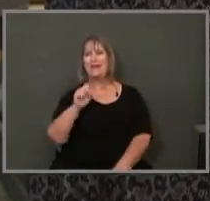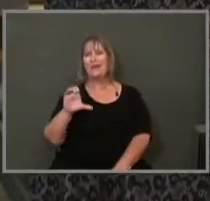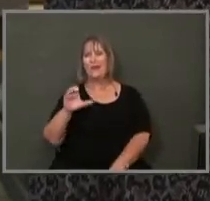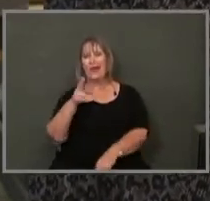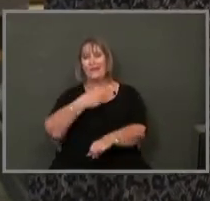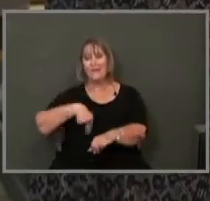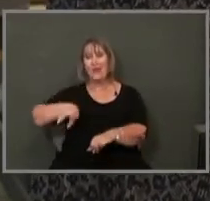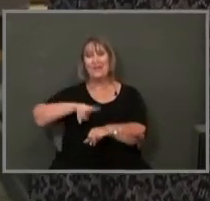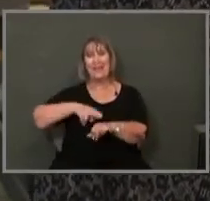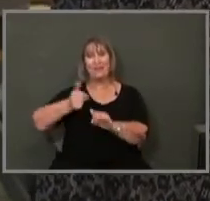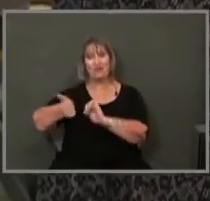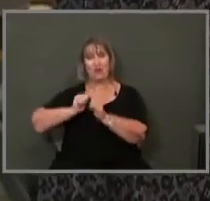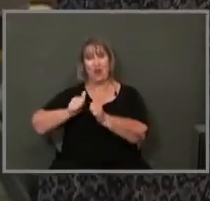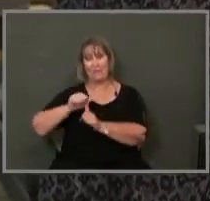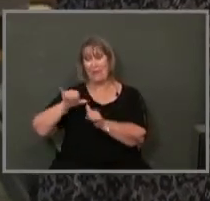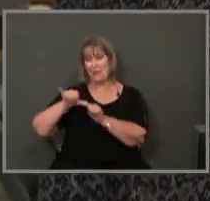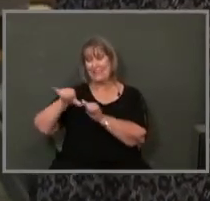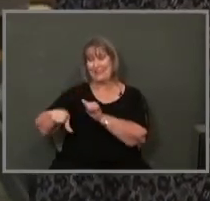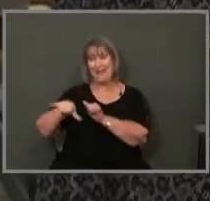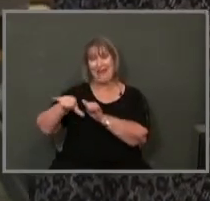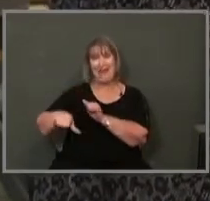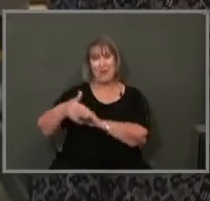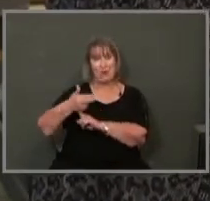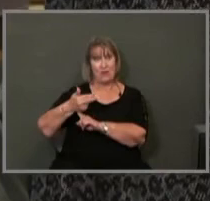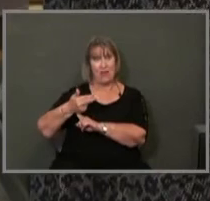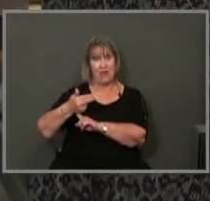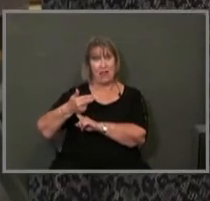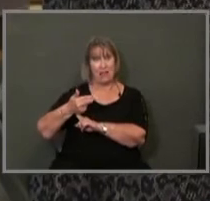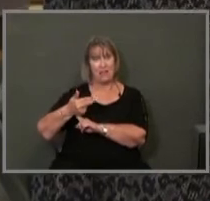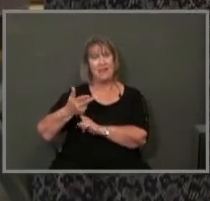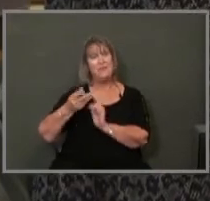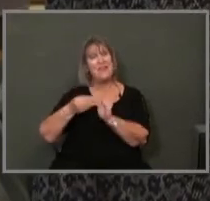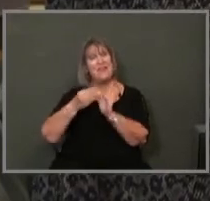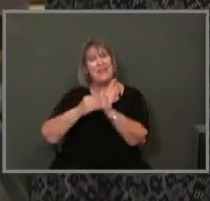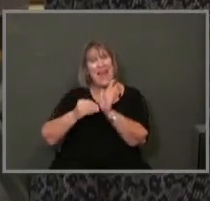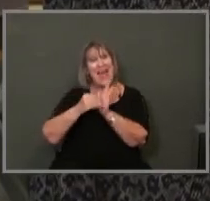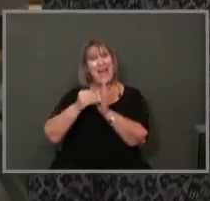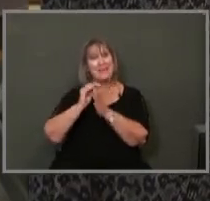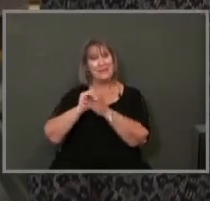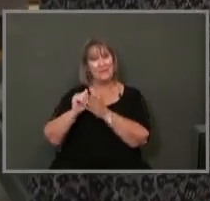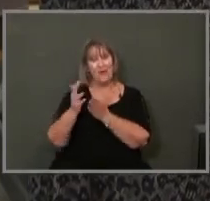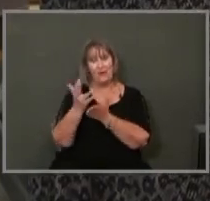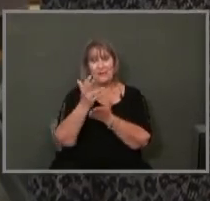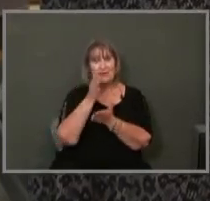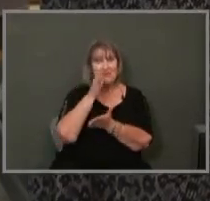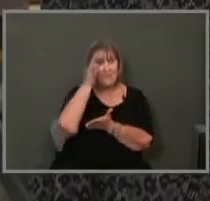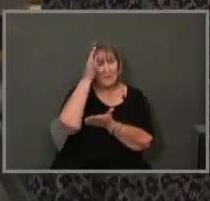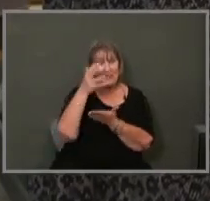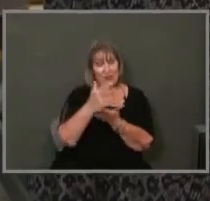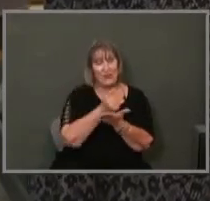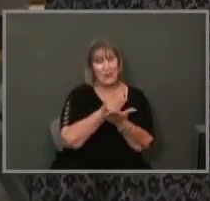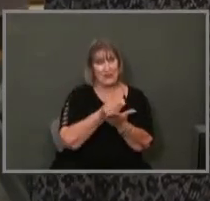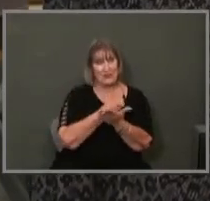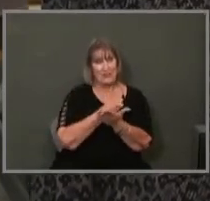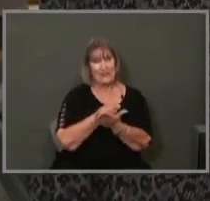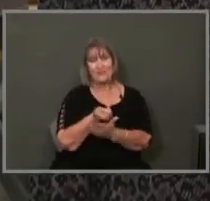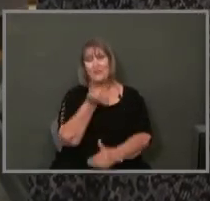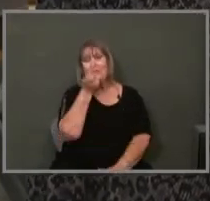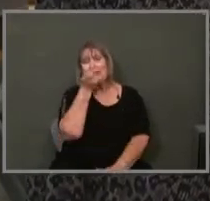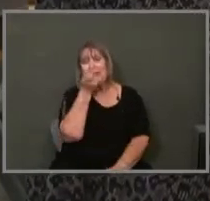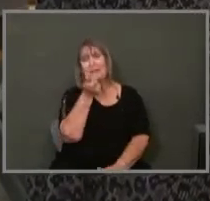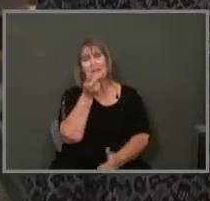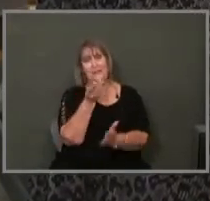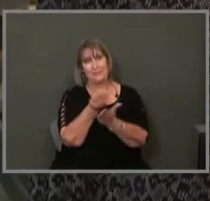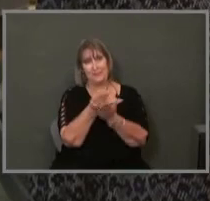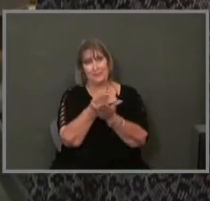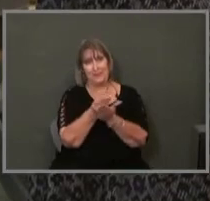and we stayed there. And you're talking about thousands of dollars that cost that the parents had to raise for us. Yeah. So any little bit that the city